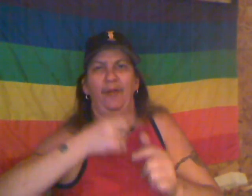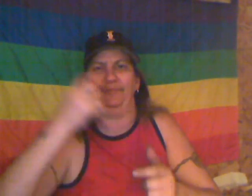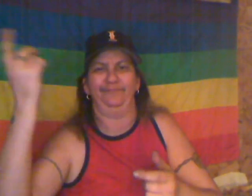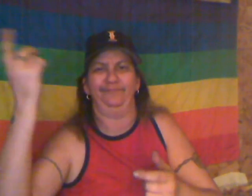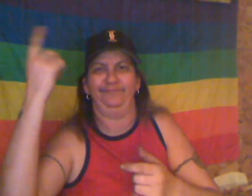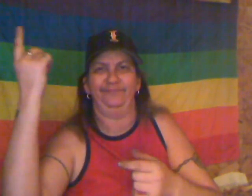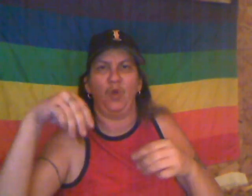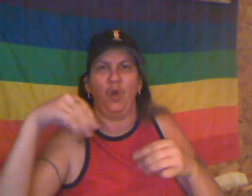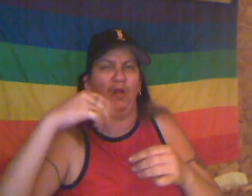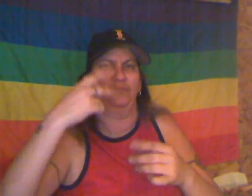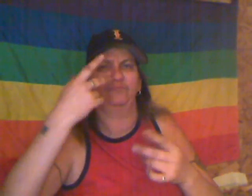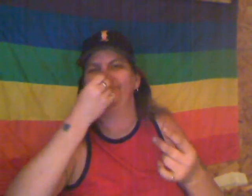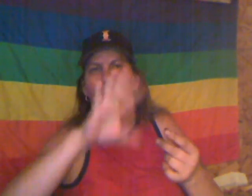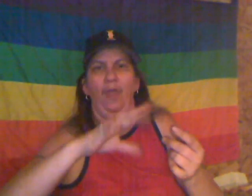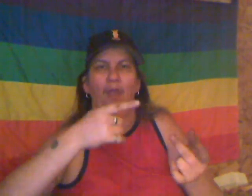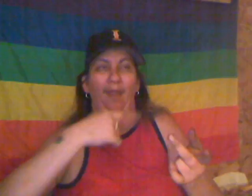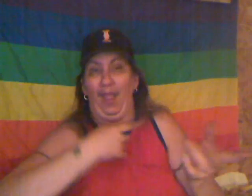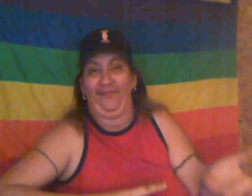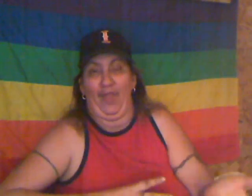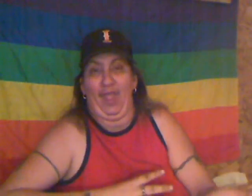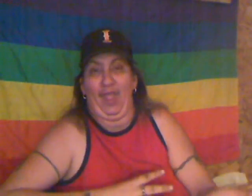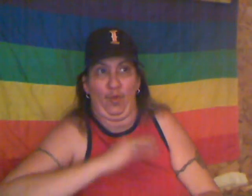find out in this. Not with my shape.